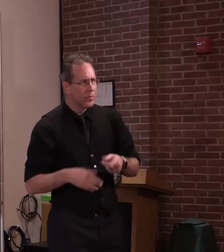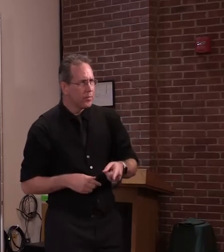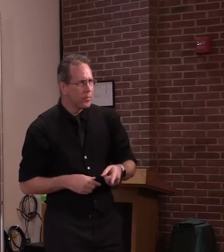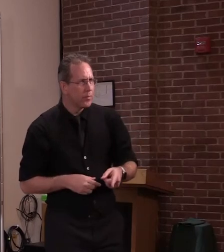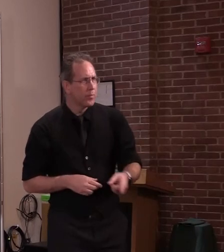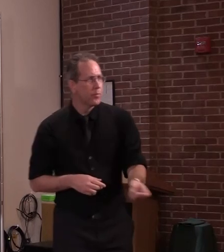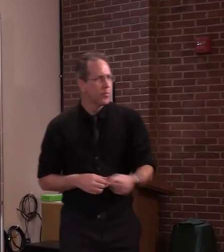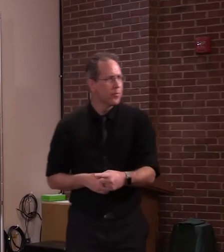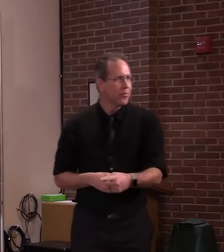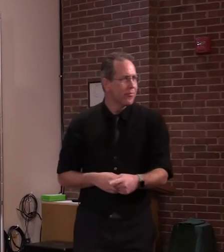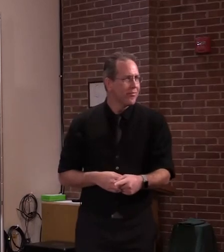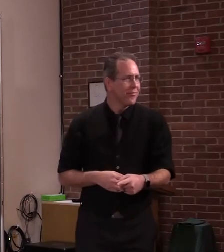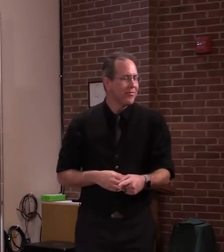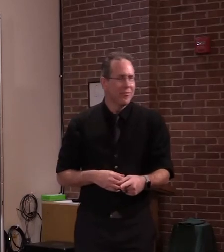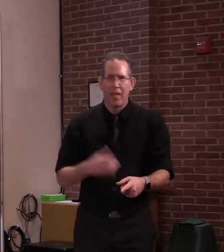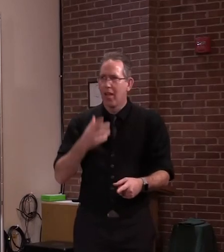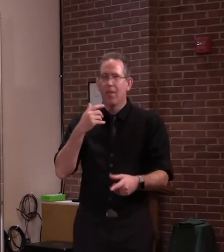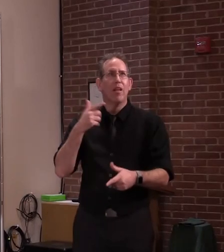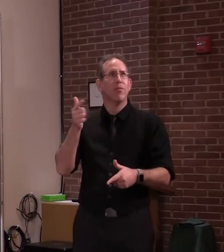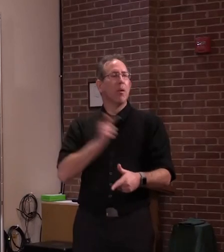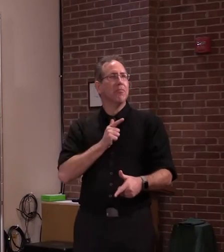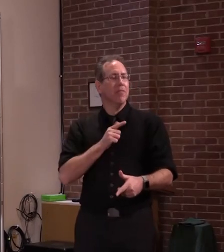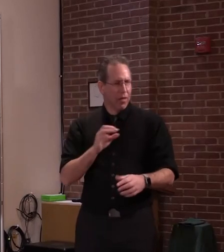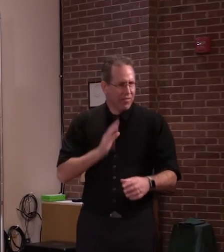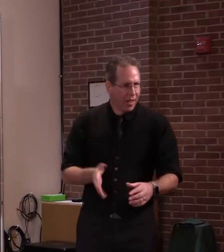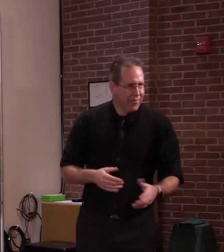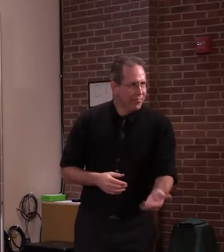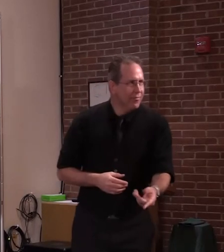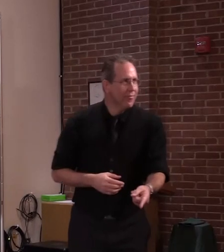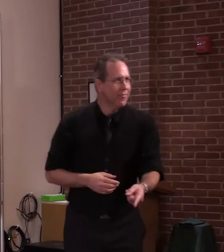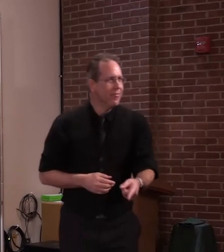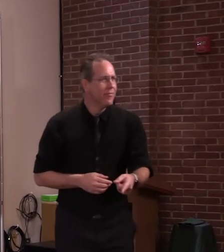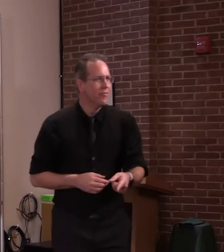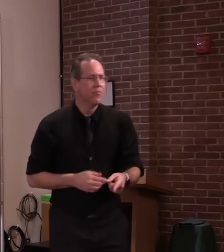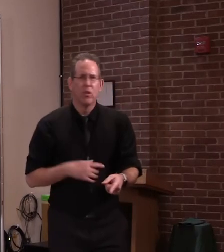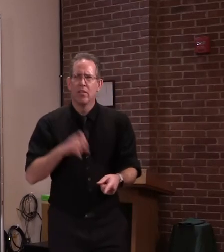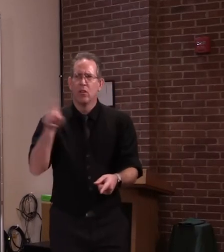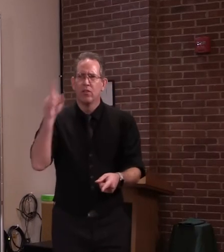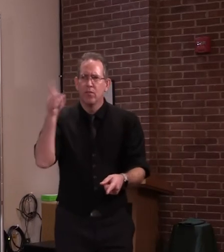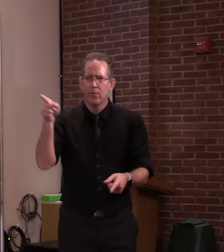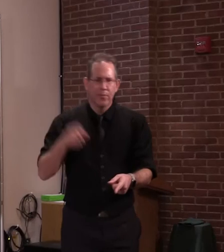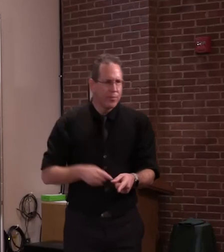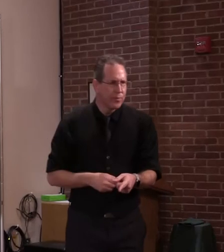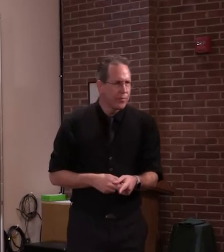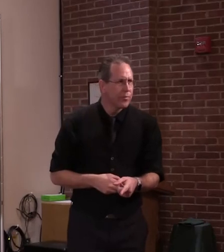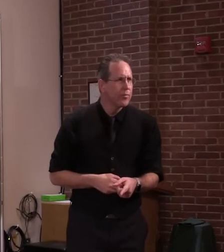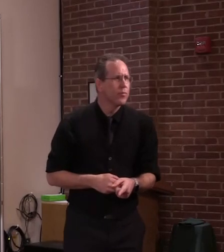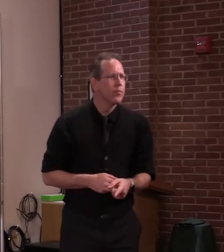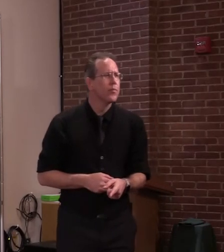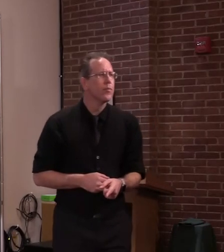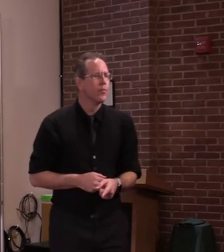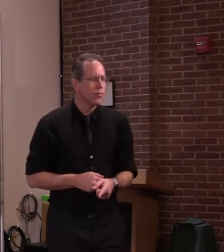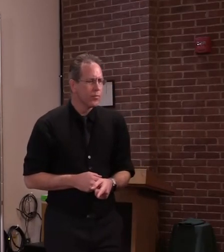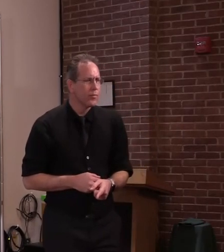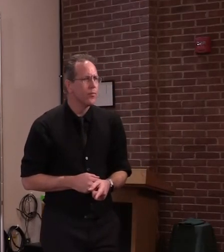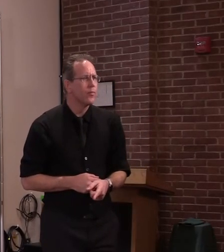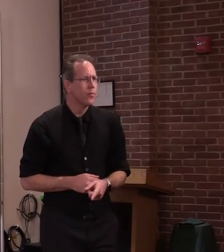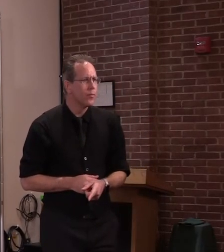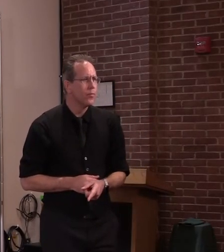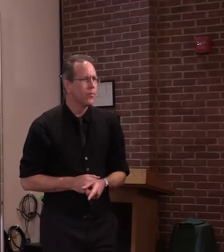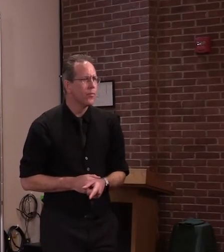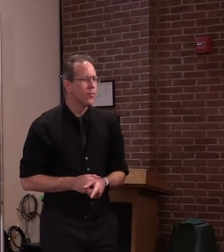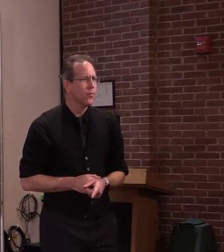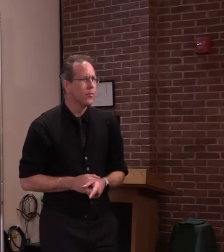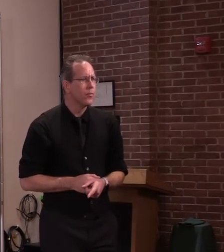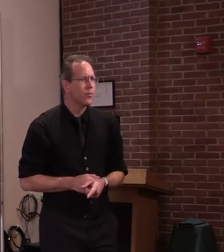is available, I'll ask questions to her. Spoke earlier about children too young to get vaccinated. Can you